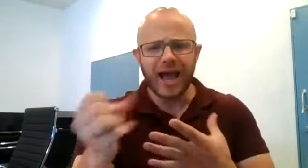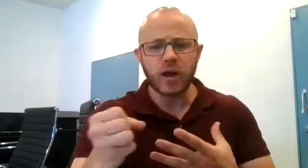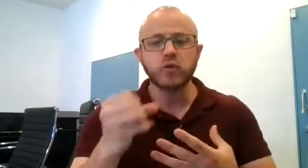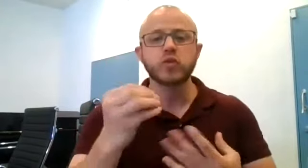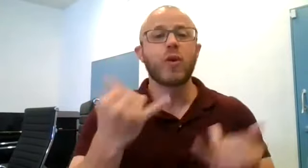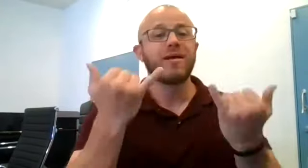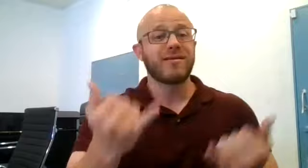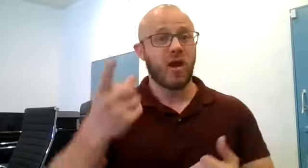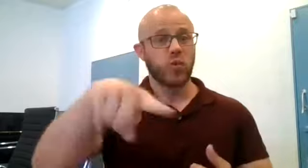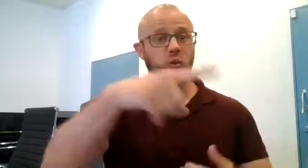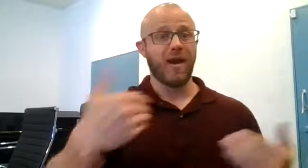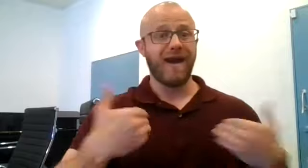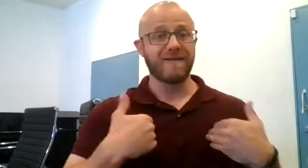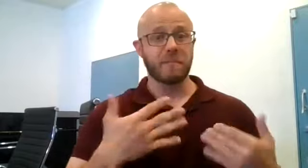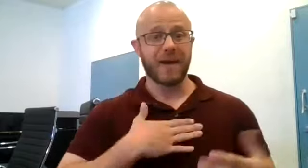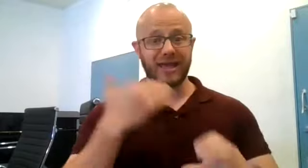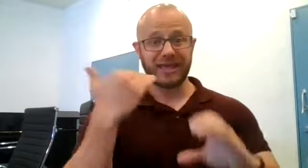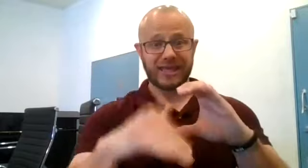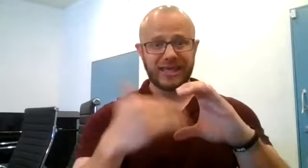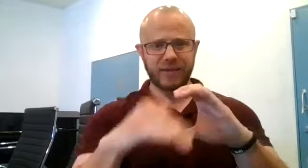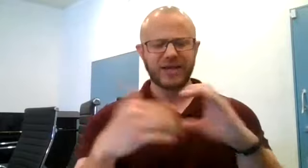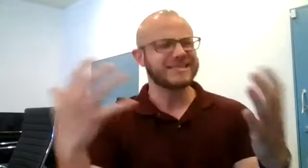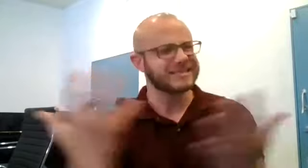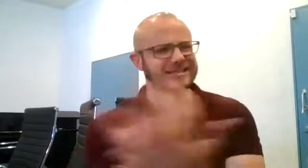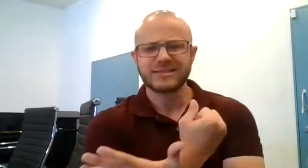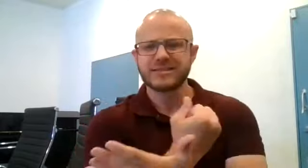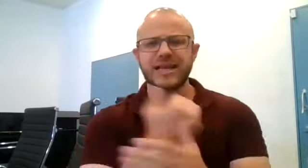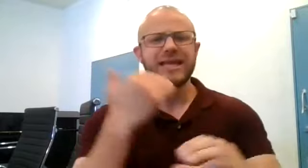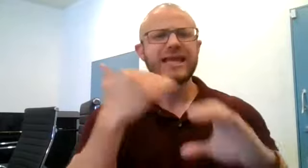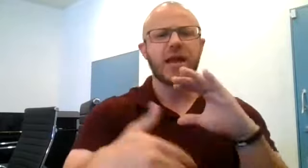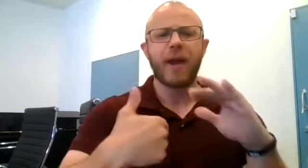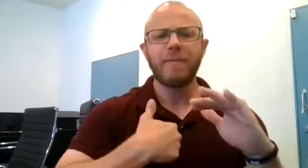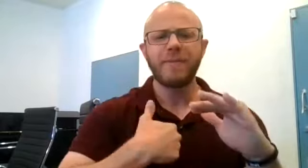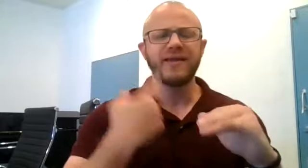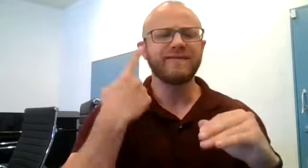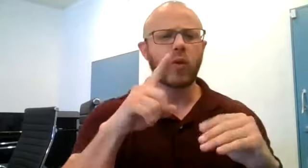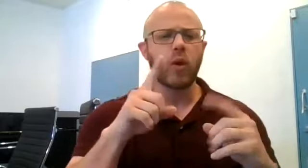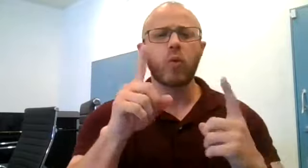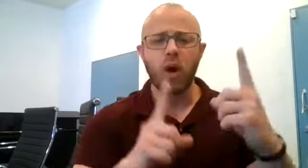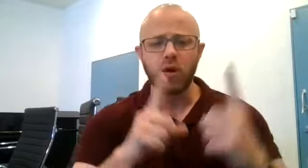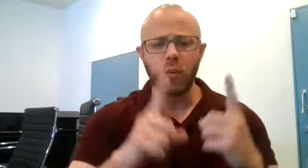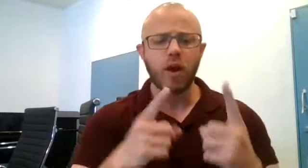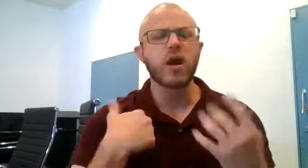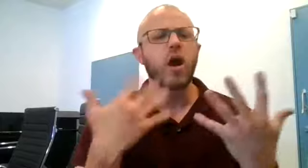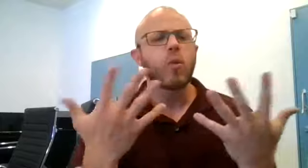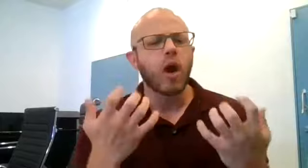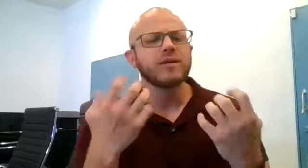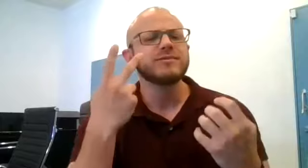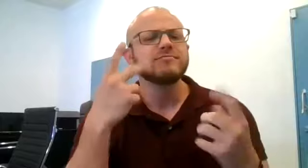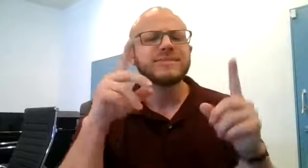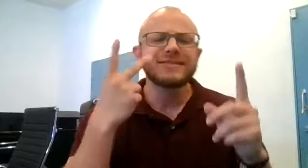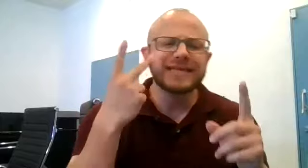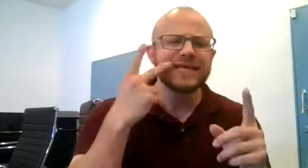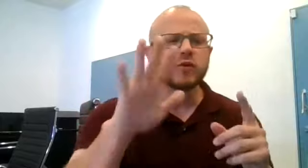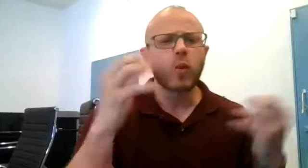Okay, our time is almost up. So you have my email. Take advantage, email me for a one-on-one session. I really want